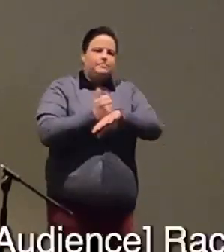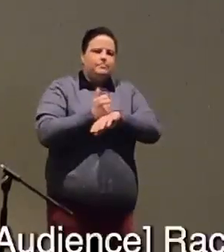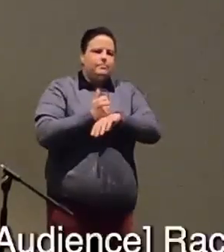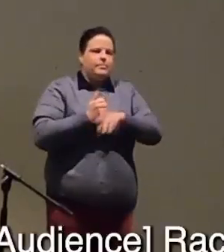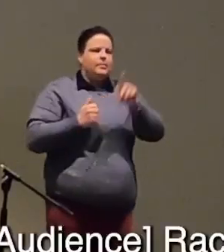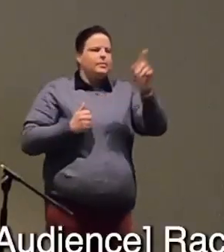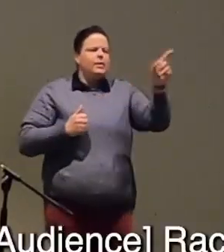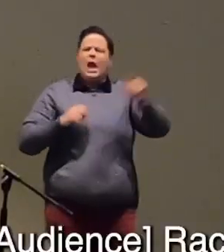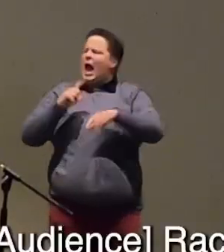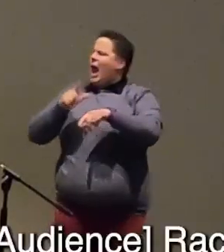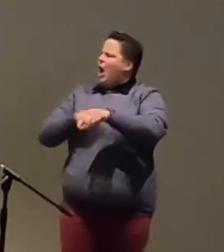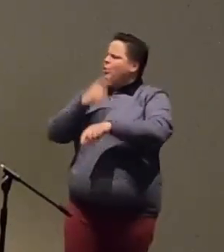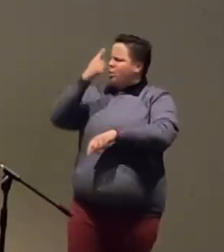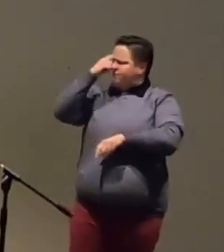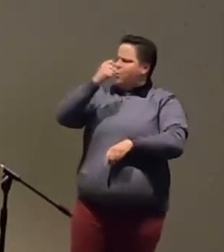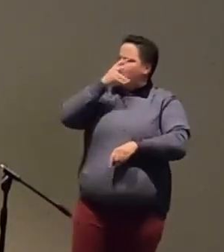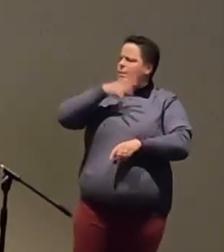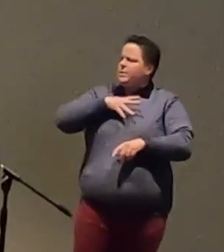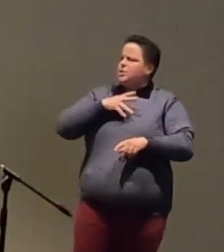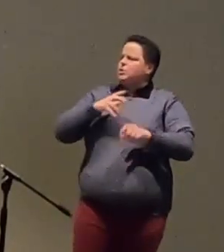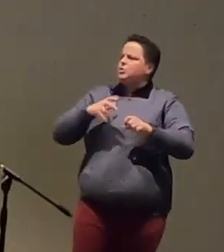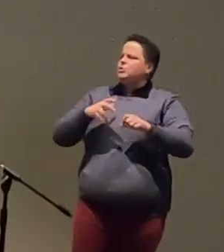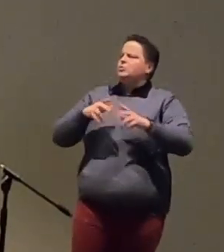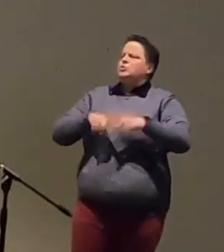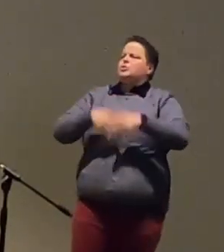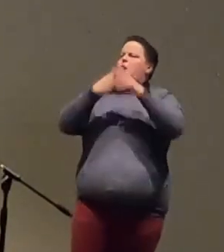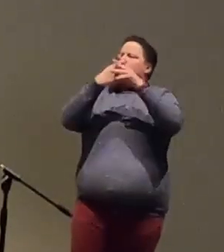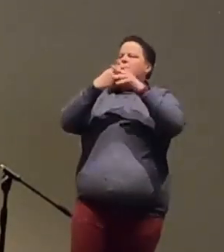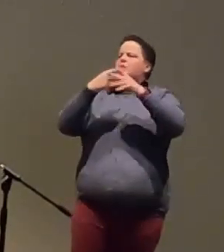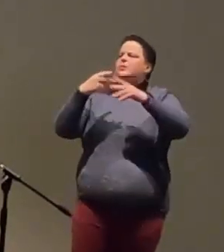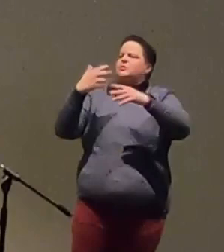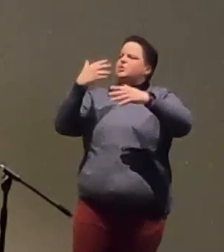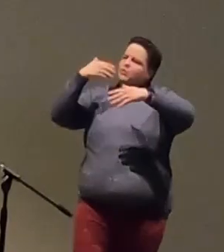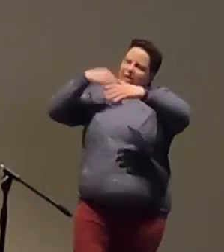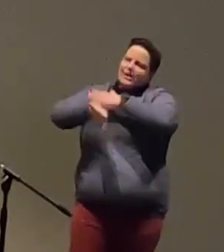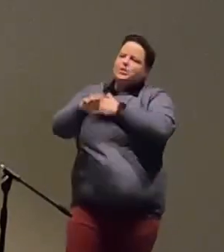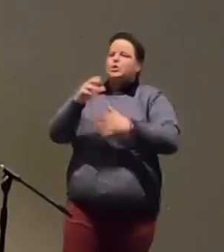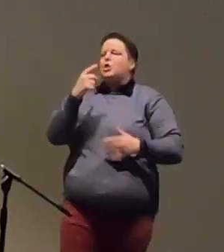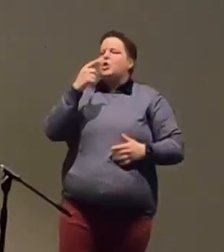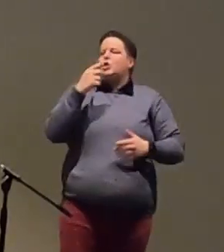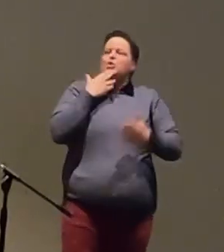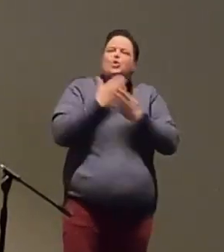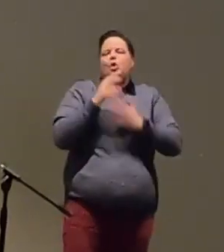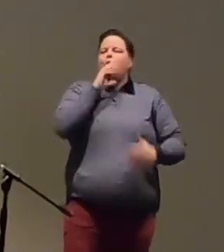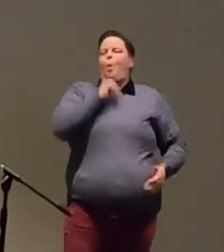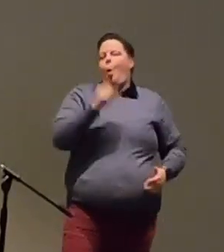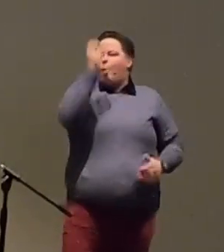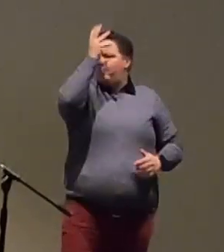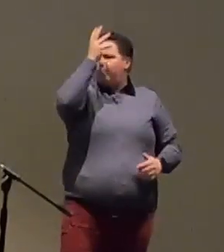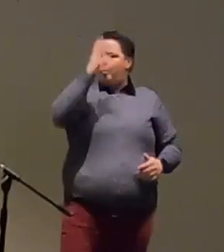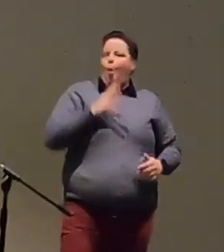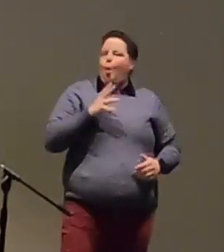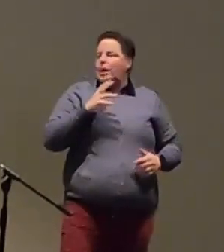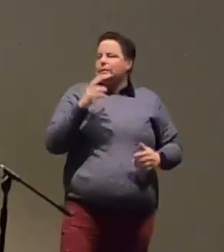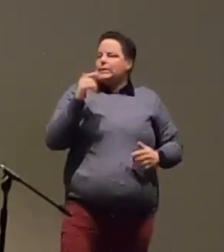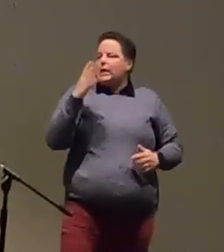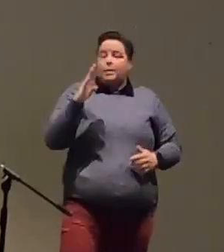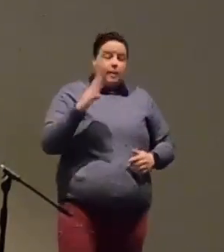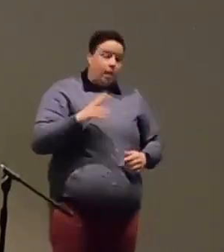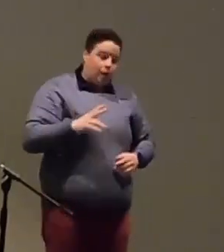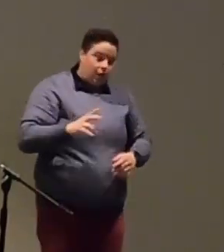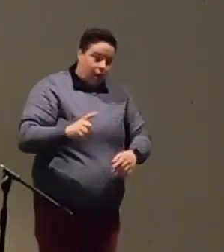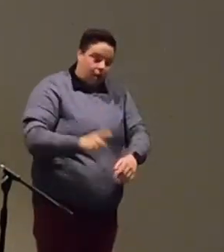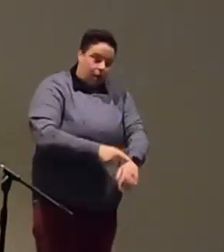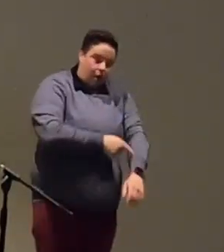Rachel, how long did it take for women to break into the Little Boys Club? Oh, quite a